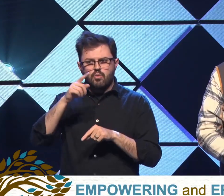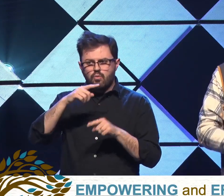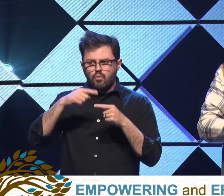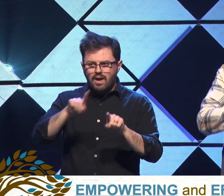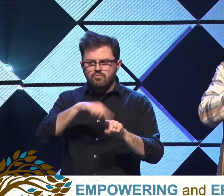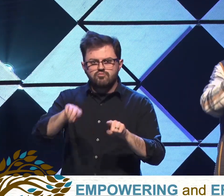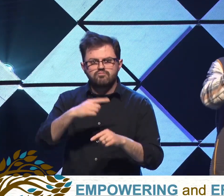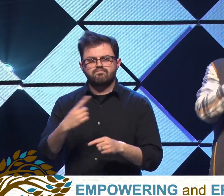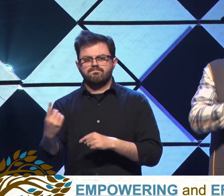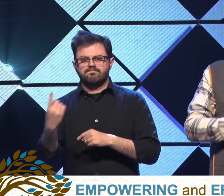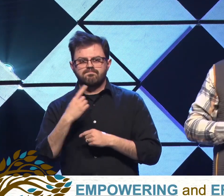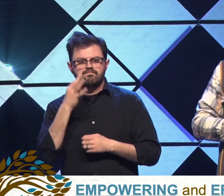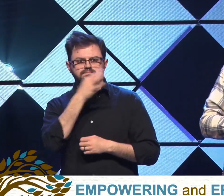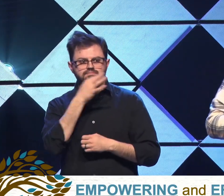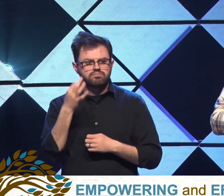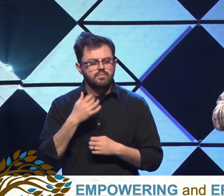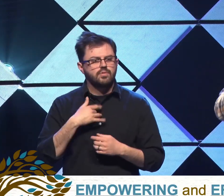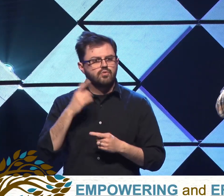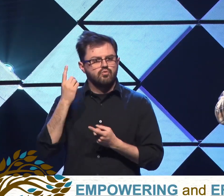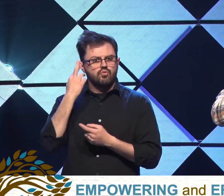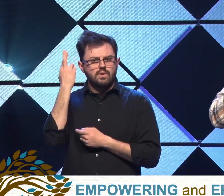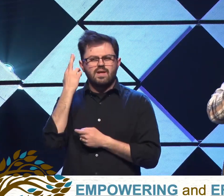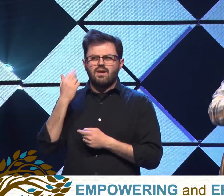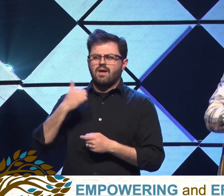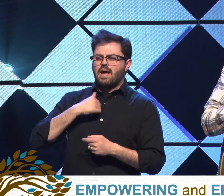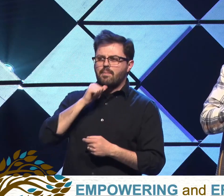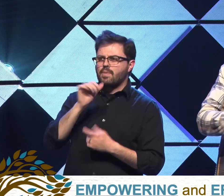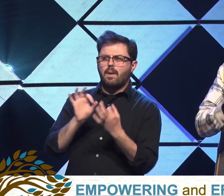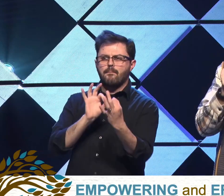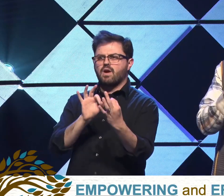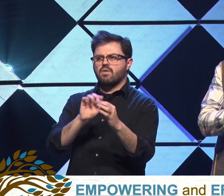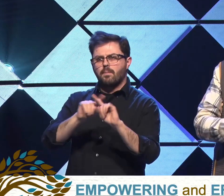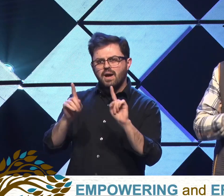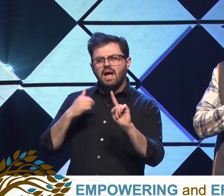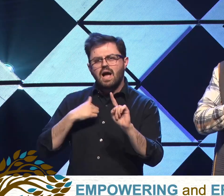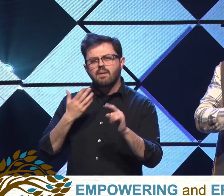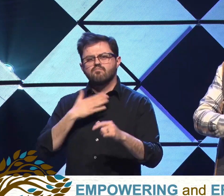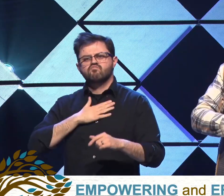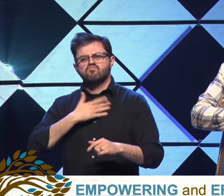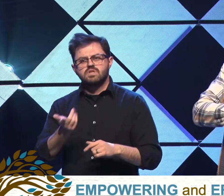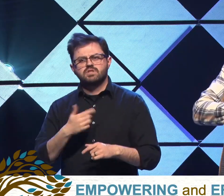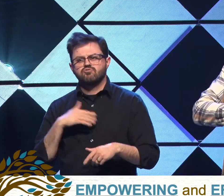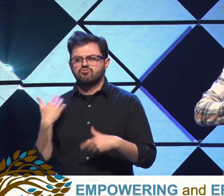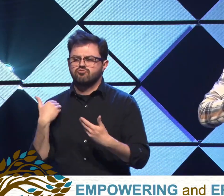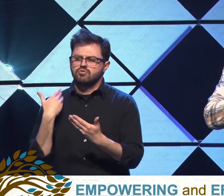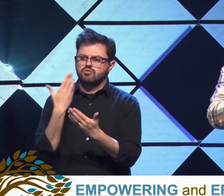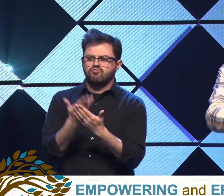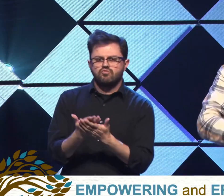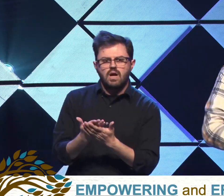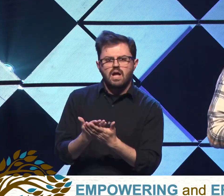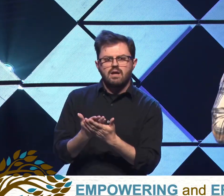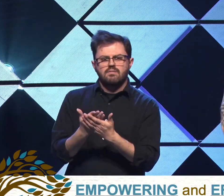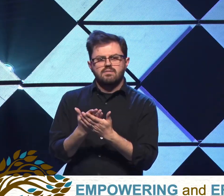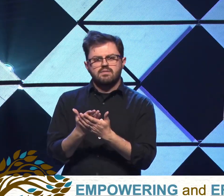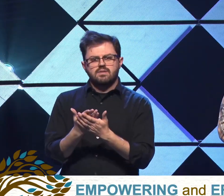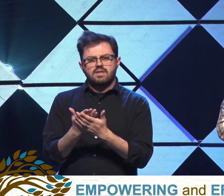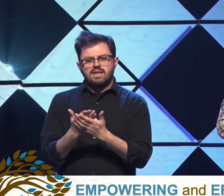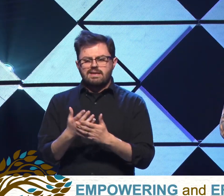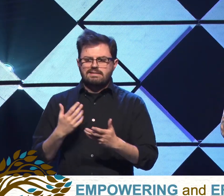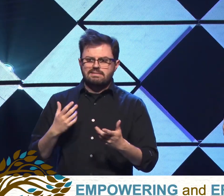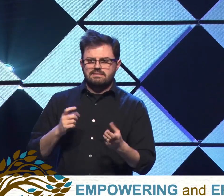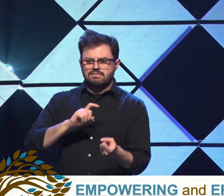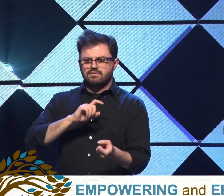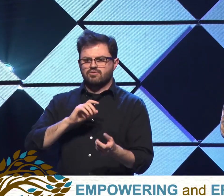it perfectly, but yeah, I'm going to go riding in on both the colt and the donkey, and we're going to make a big